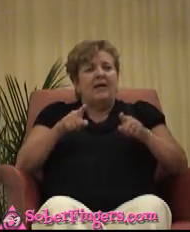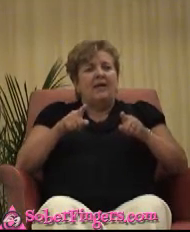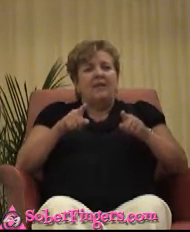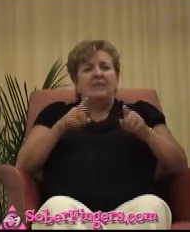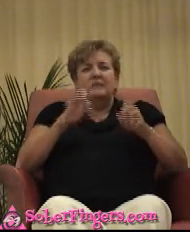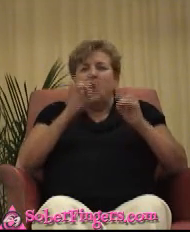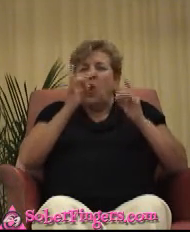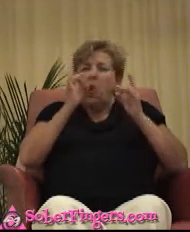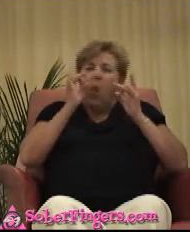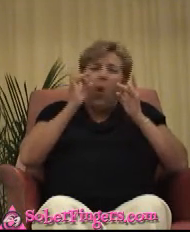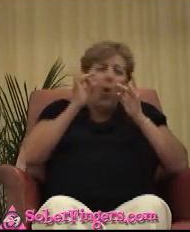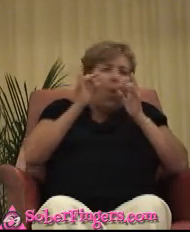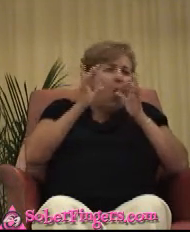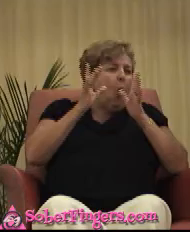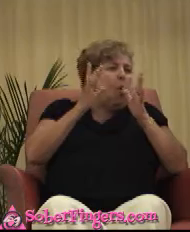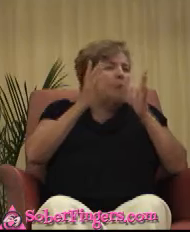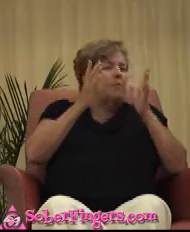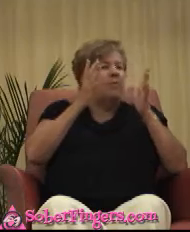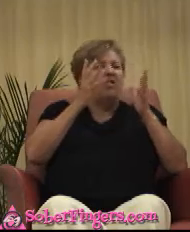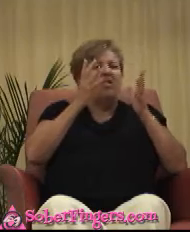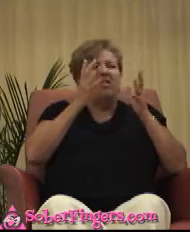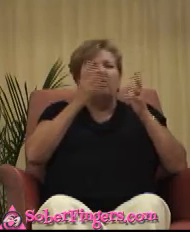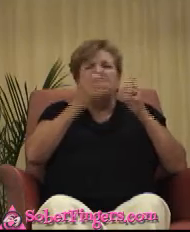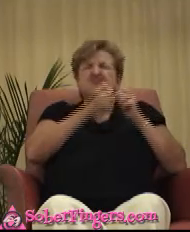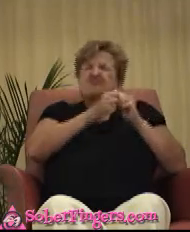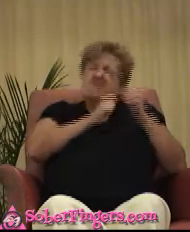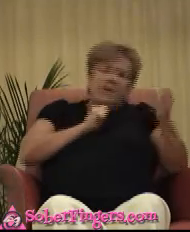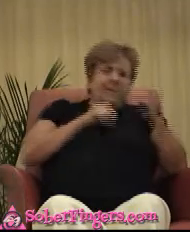this slashing rip had just been fixed and repaired.